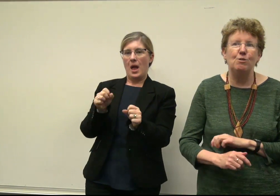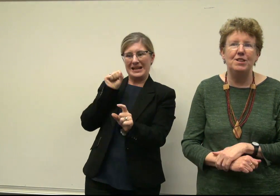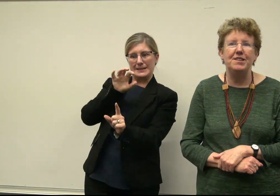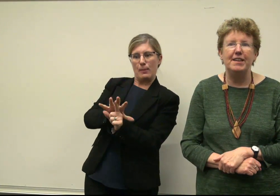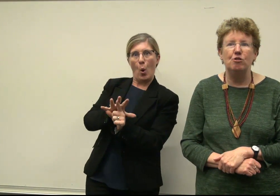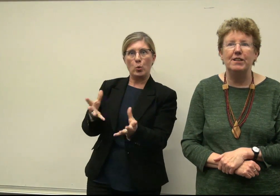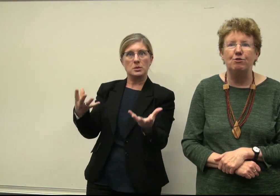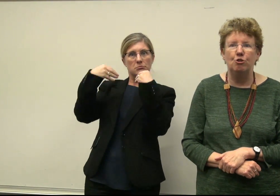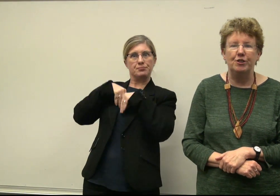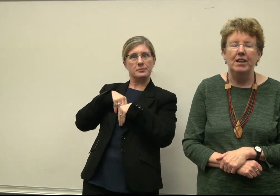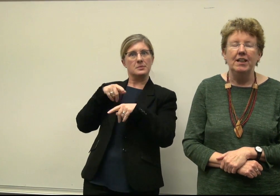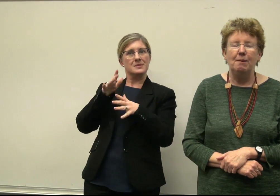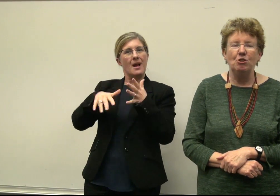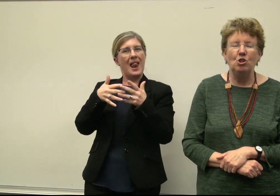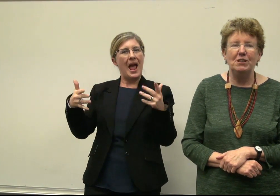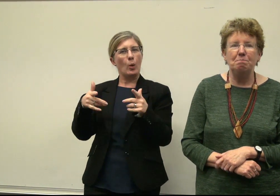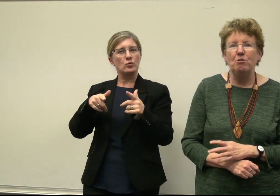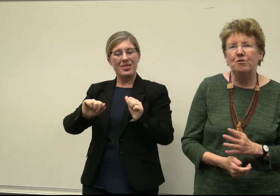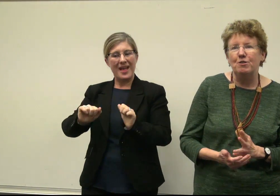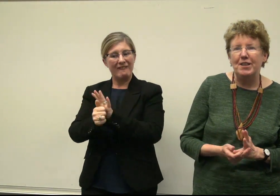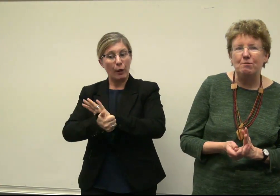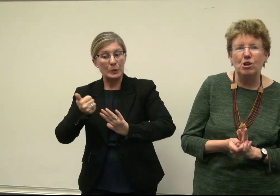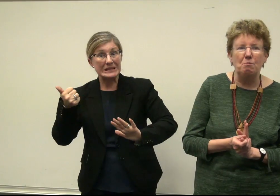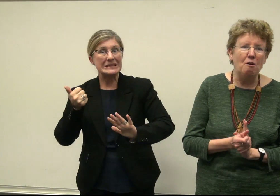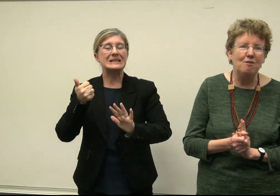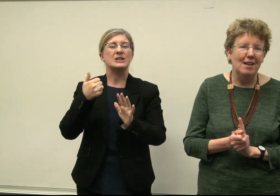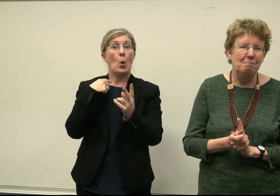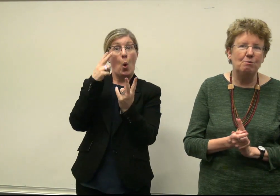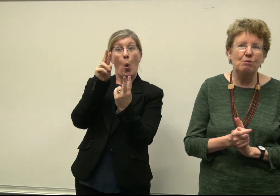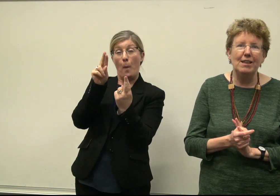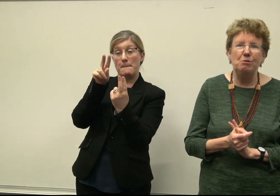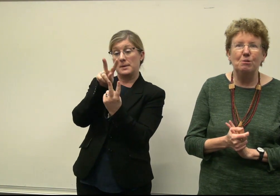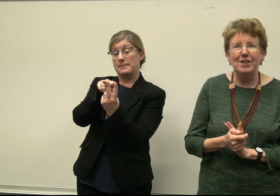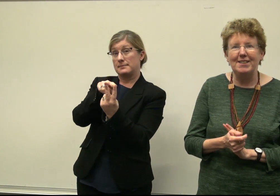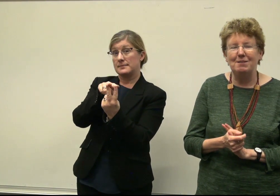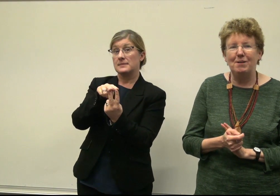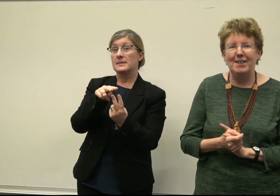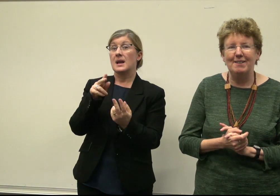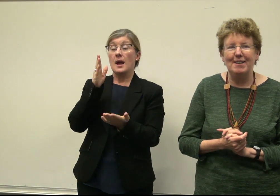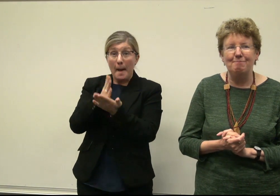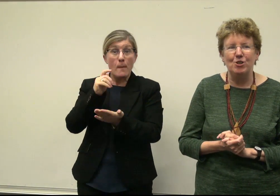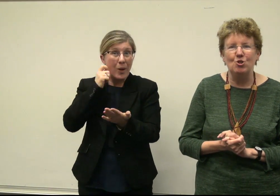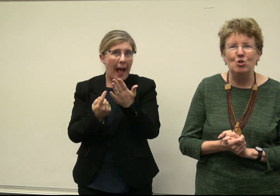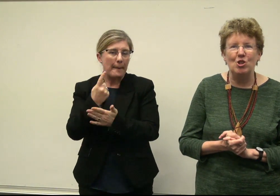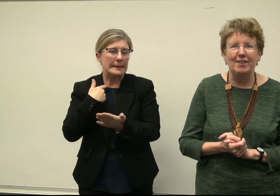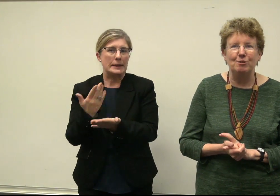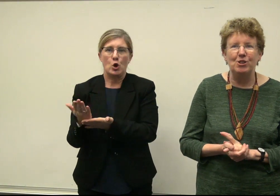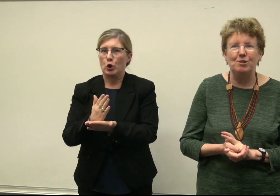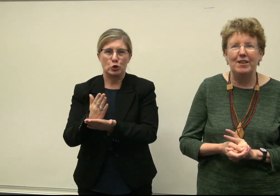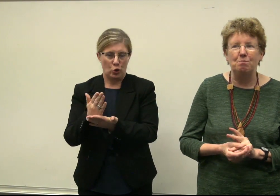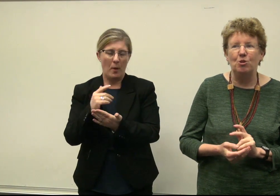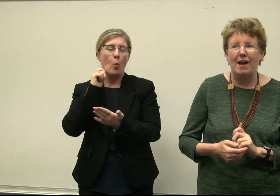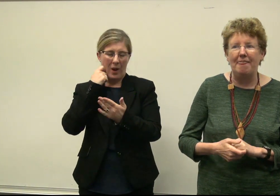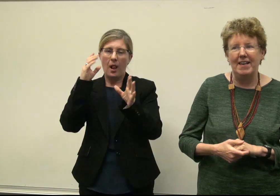at fluency in young deaf children. I'm not sure whether both of those things will come off, but we'll keep you updated by the usual channels, which